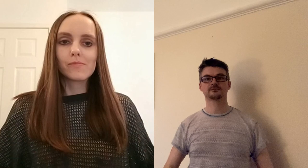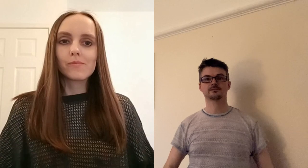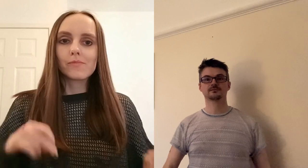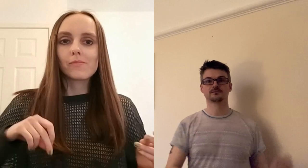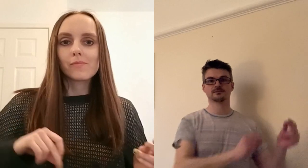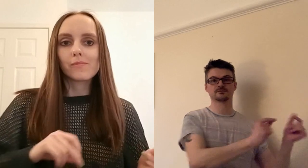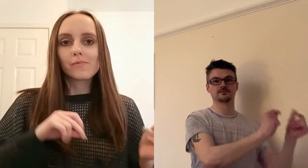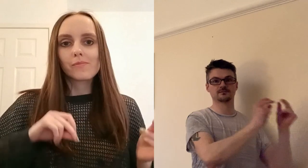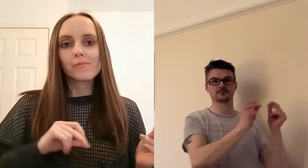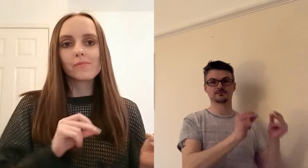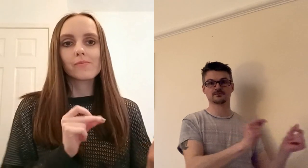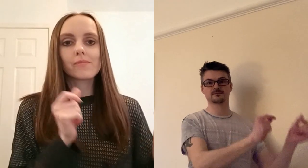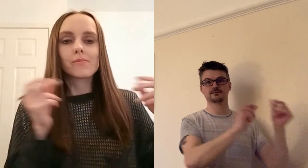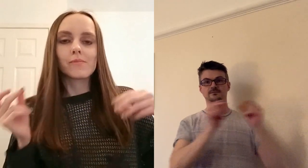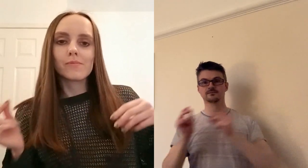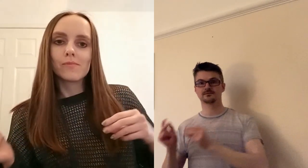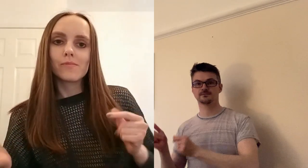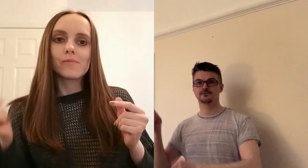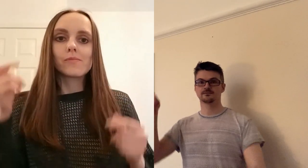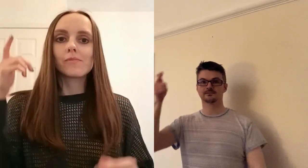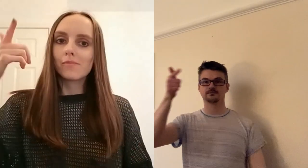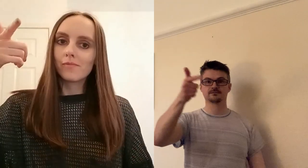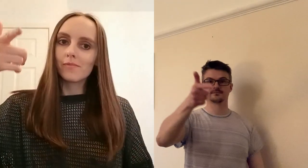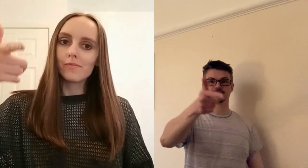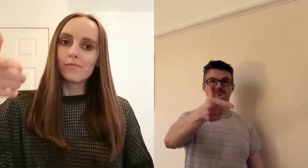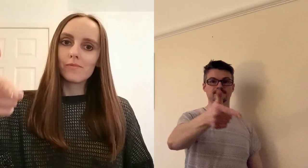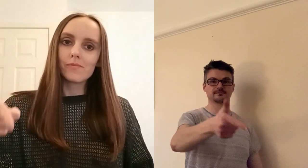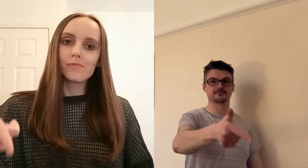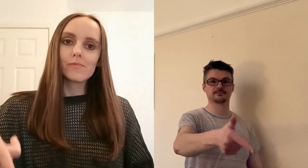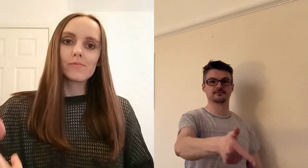this, but you're doing all right and you got